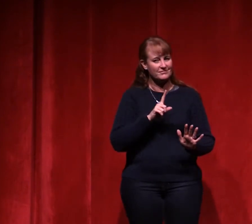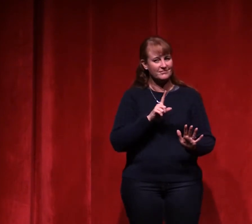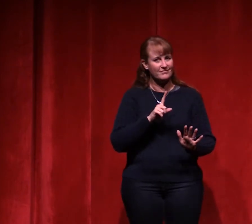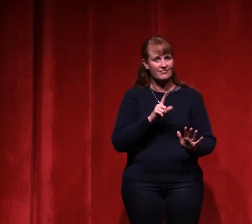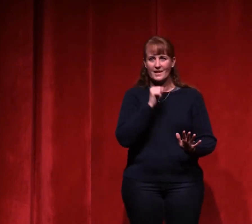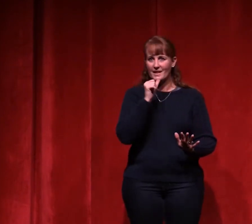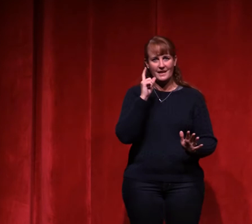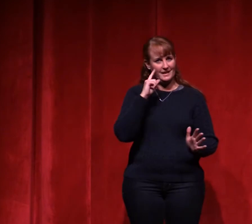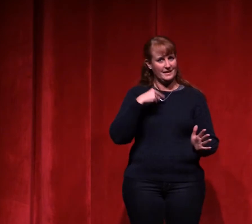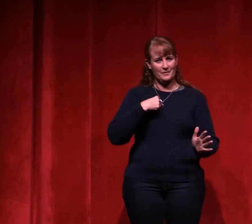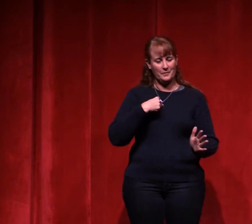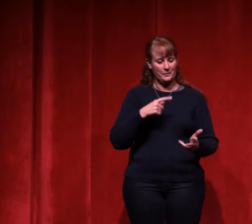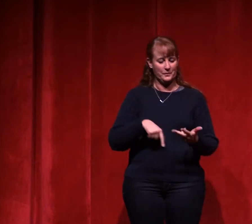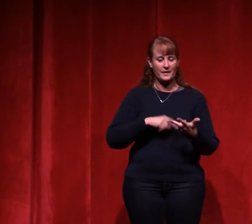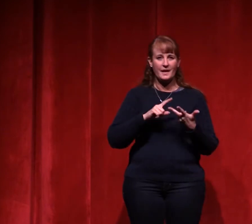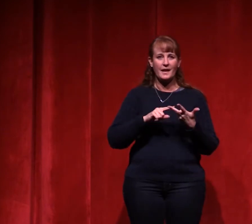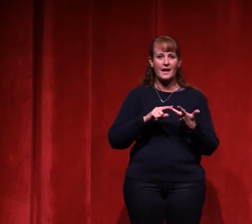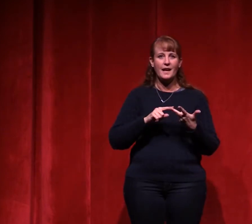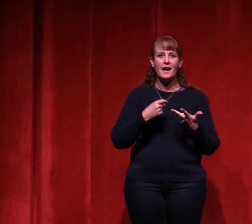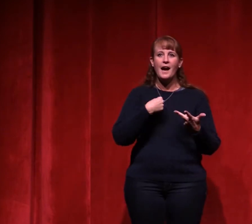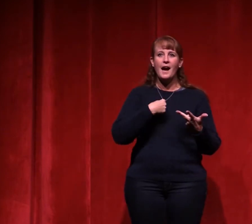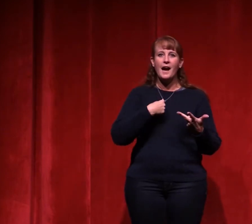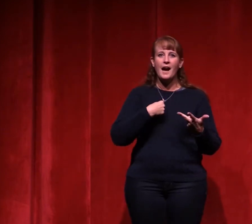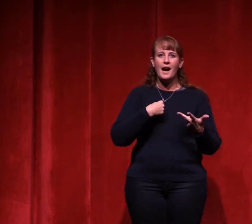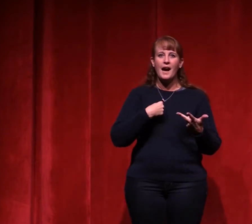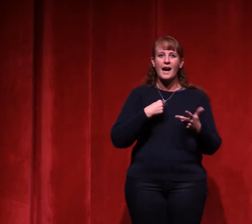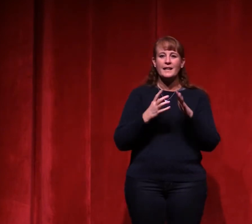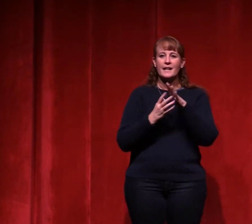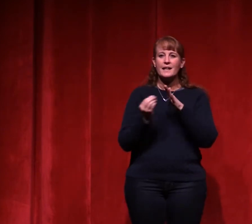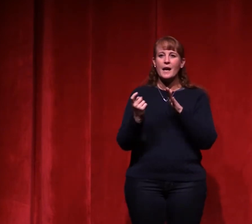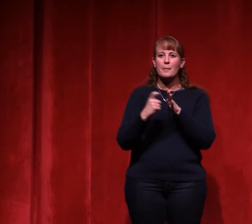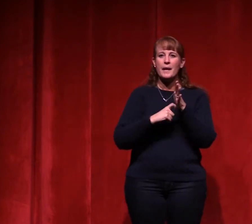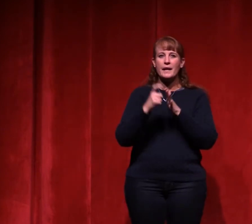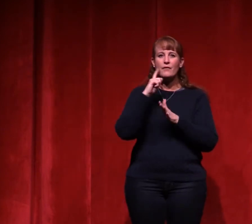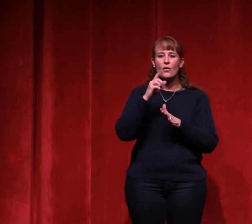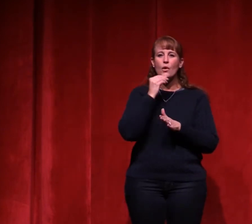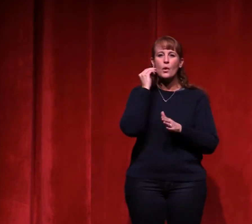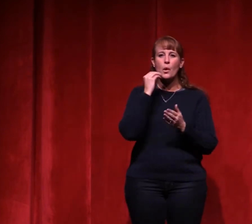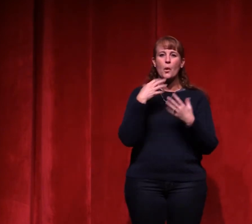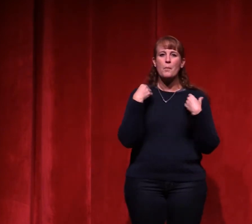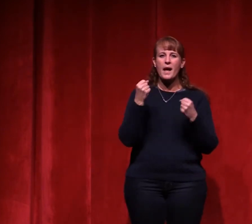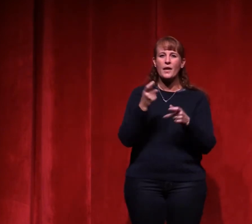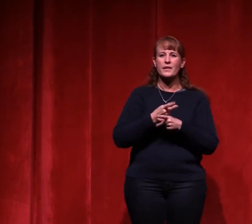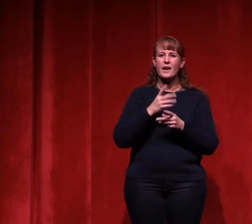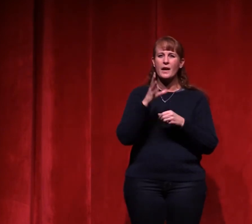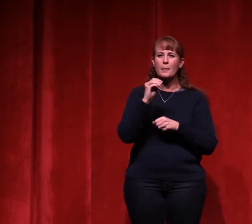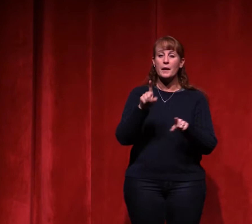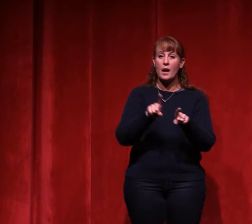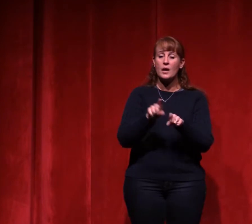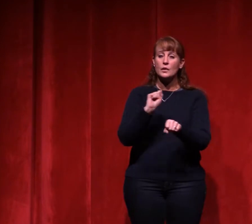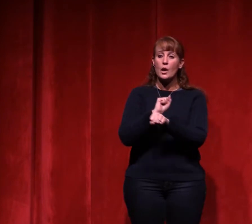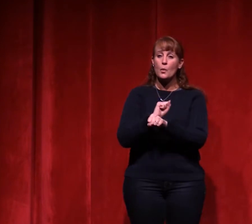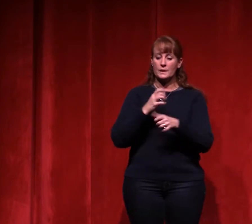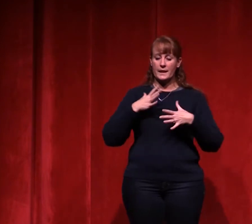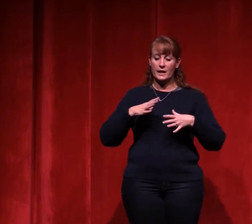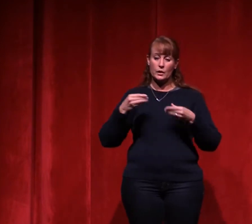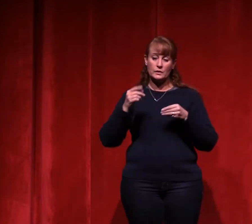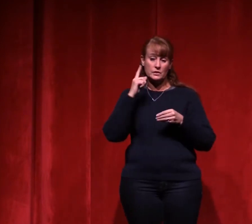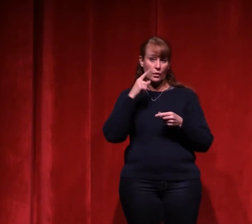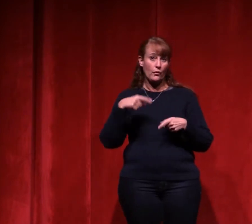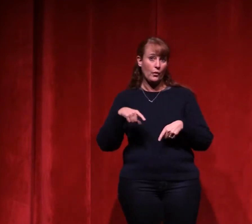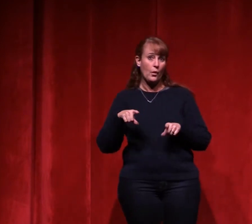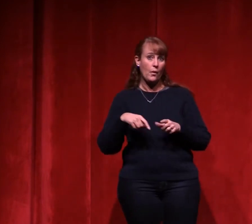It wasn't for me. I do copy editing for a home healthcare company. I even worked in a retail clothing store for a